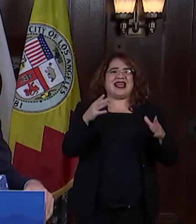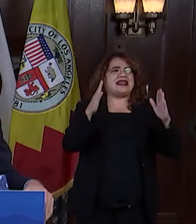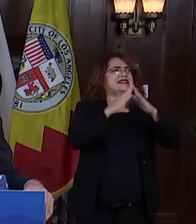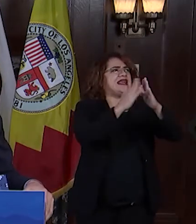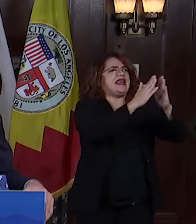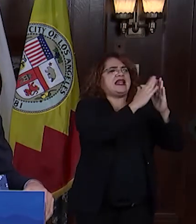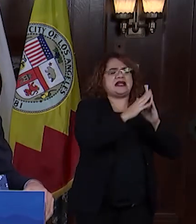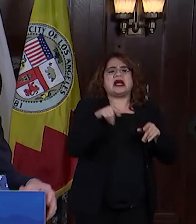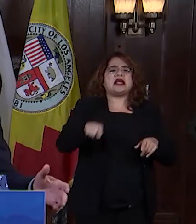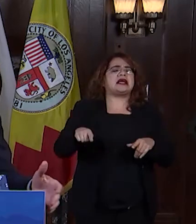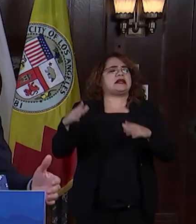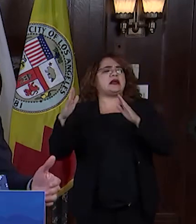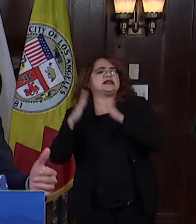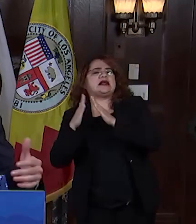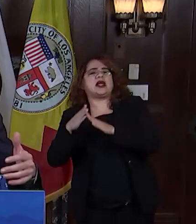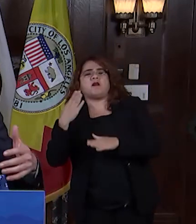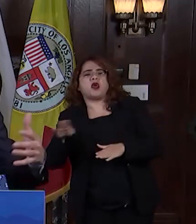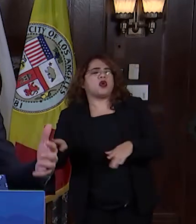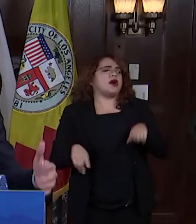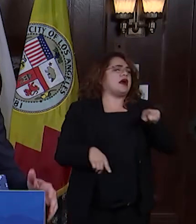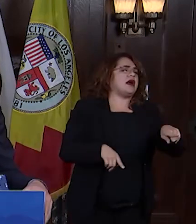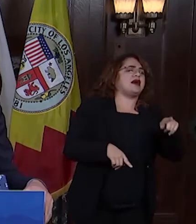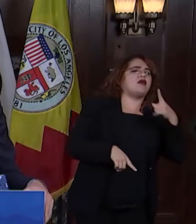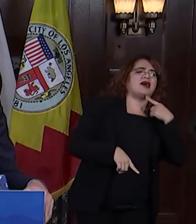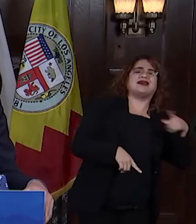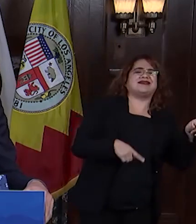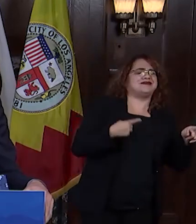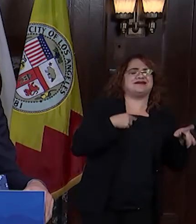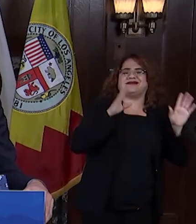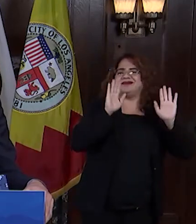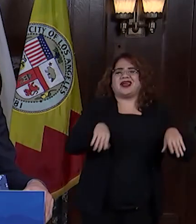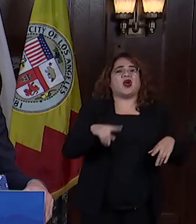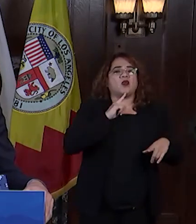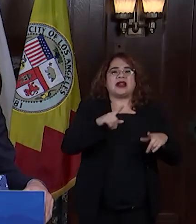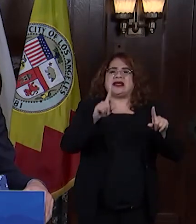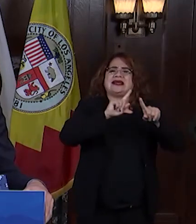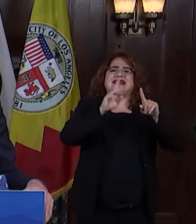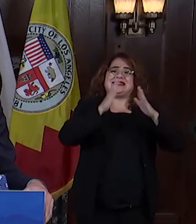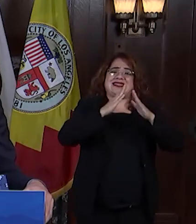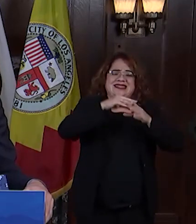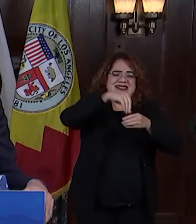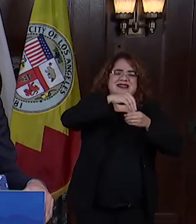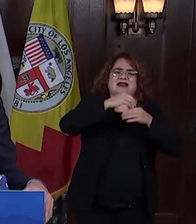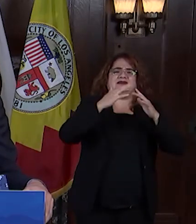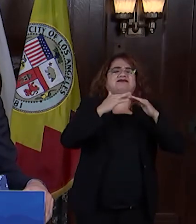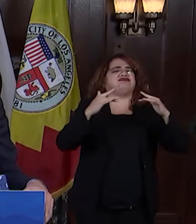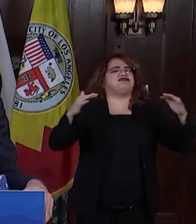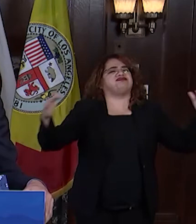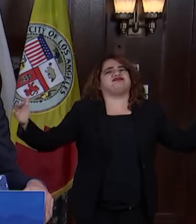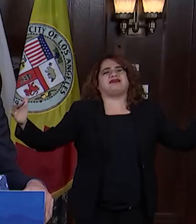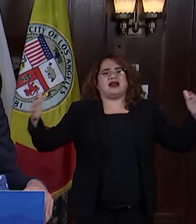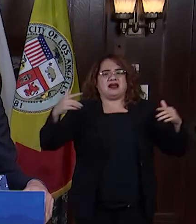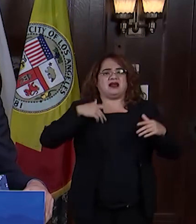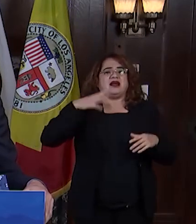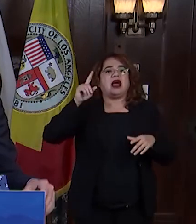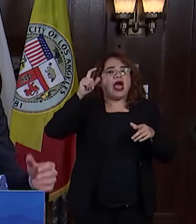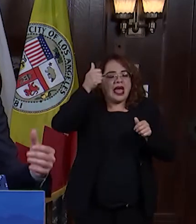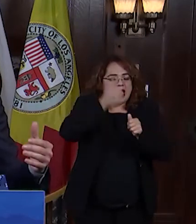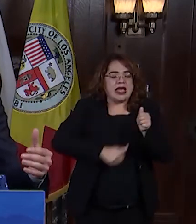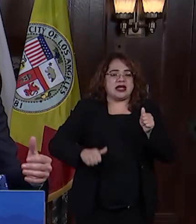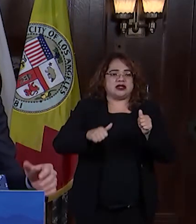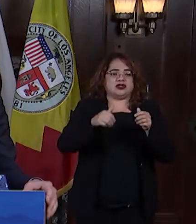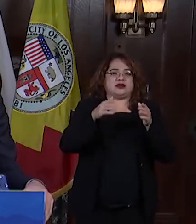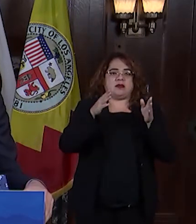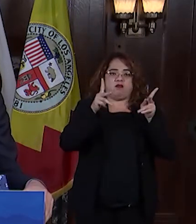some leaders do. They are filled with people of all sorts of political backgrounds who deserve representation in Washington, for the nurses who are on the front lines,